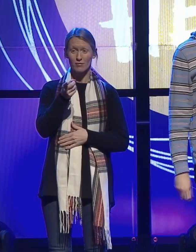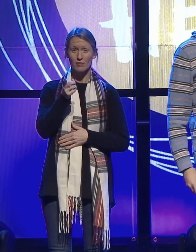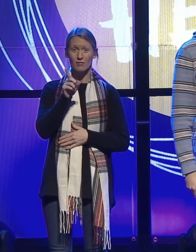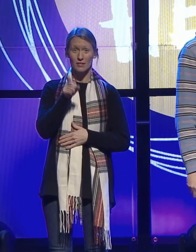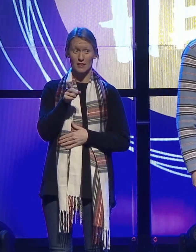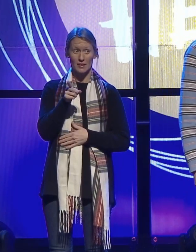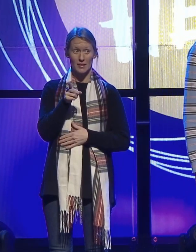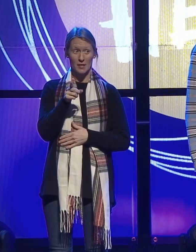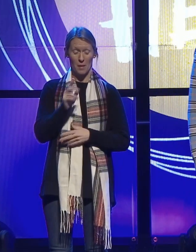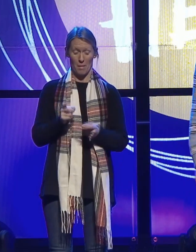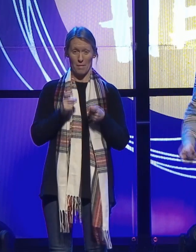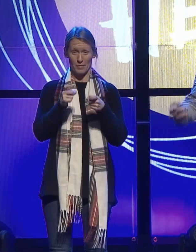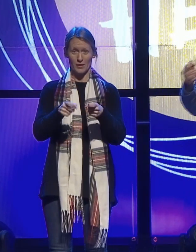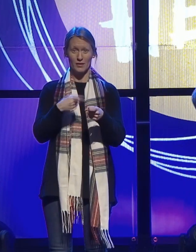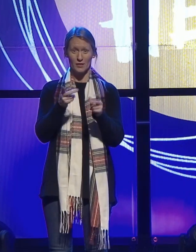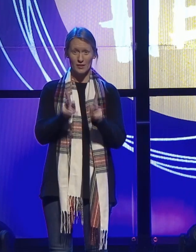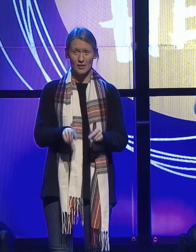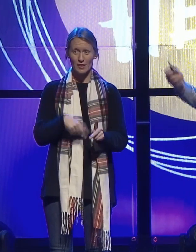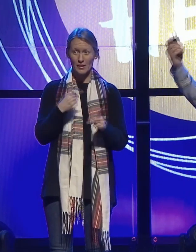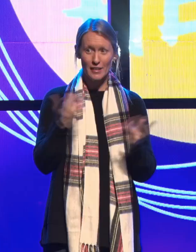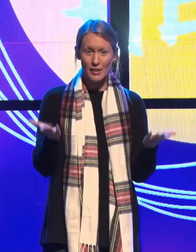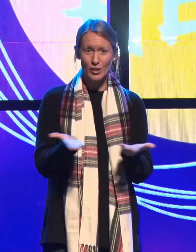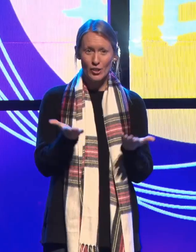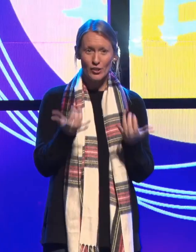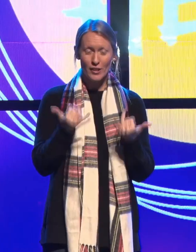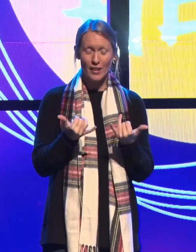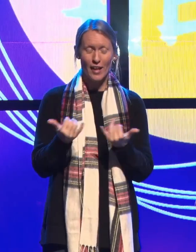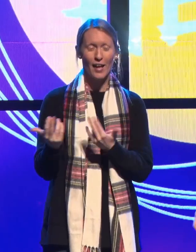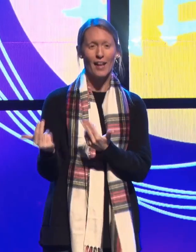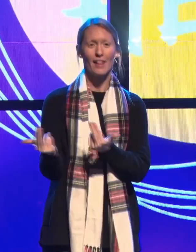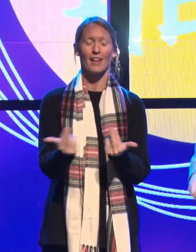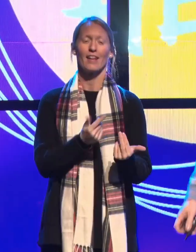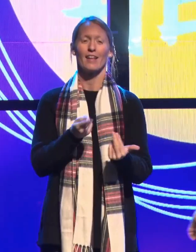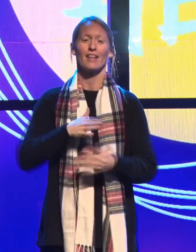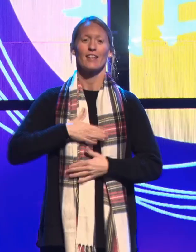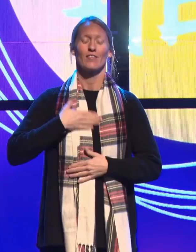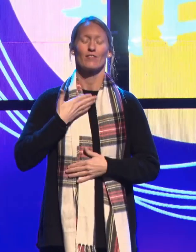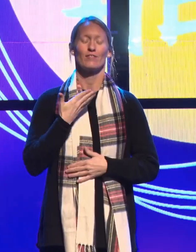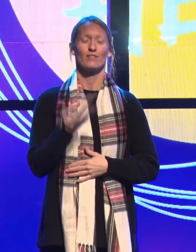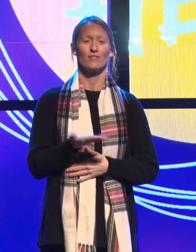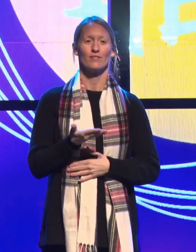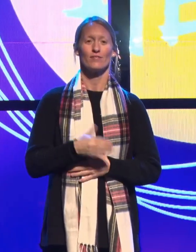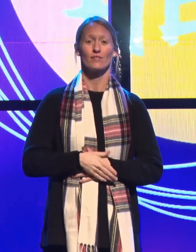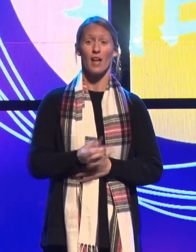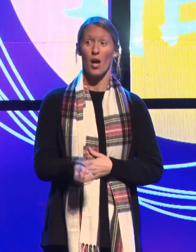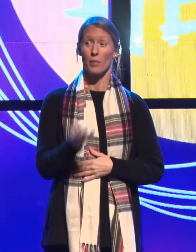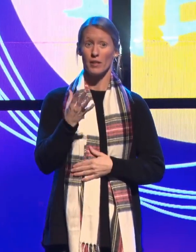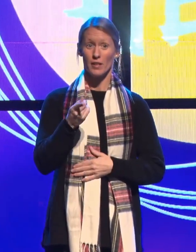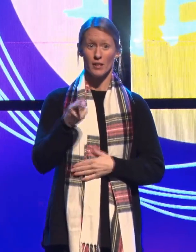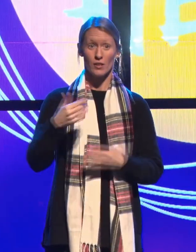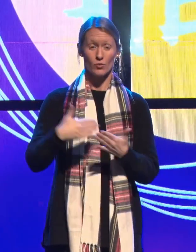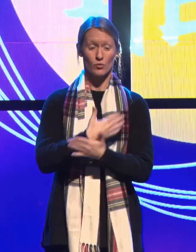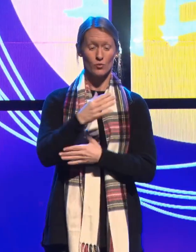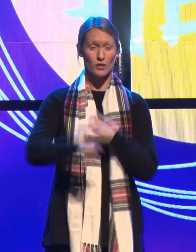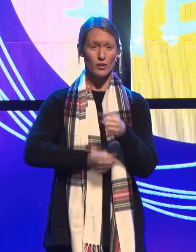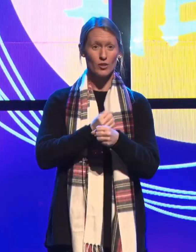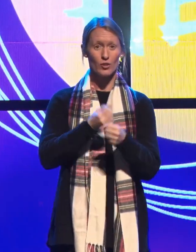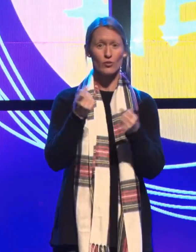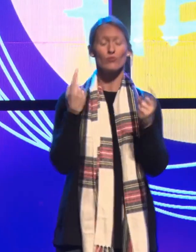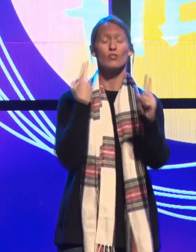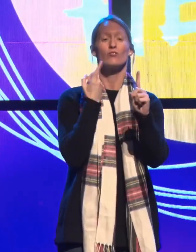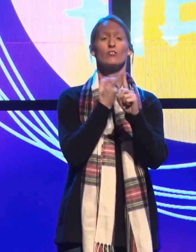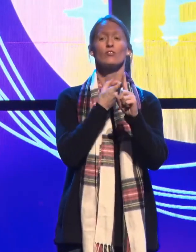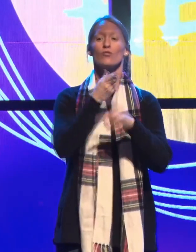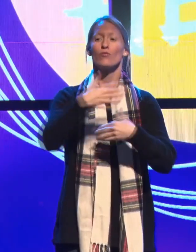with you here in the room? Do we need to have confession? How many New Year's resolution people do we have in the room? You just